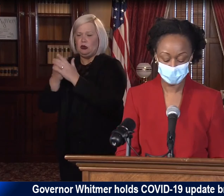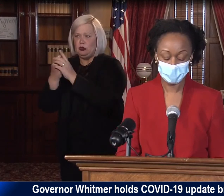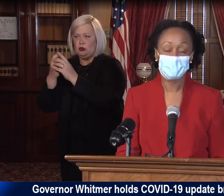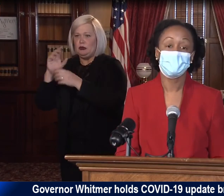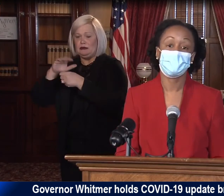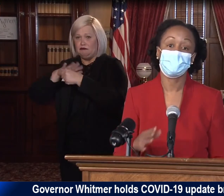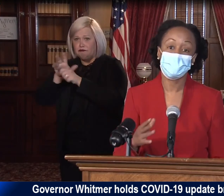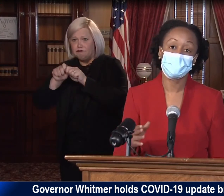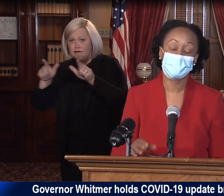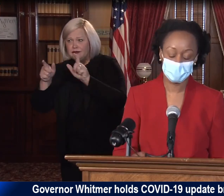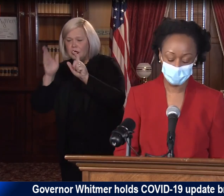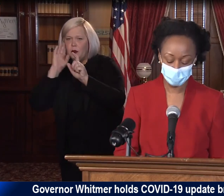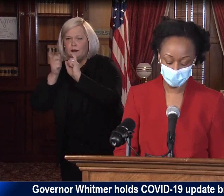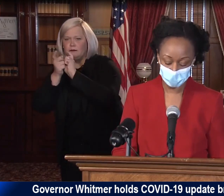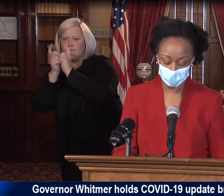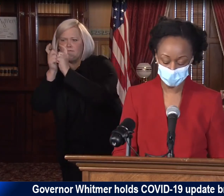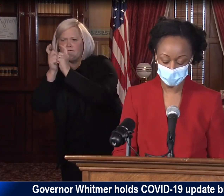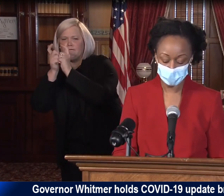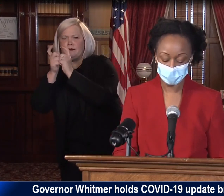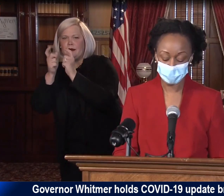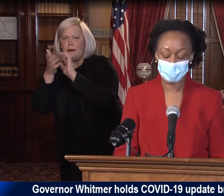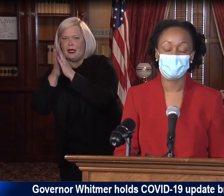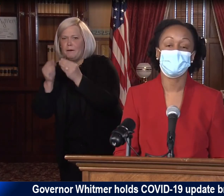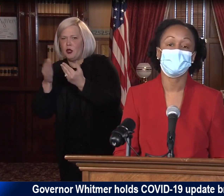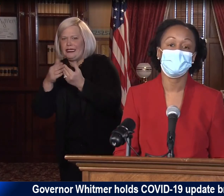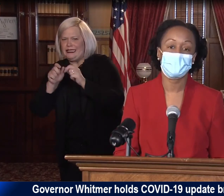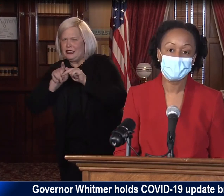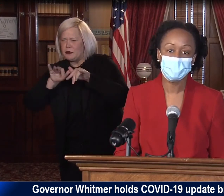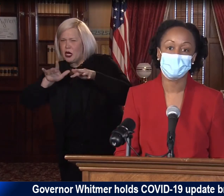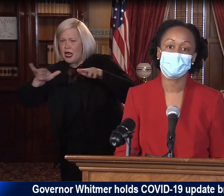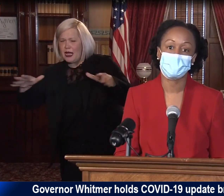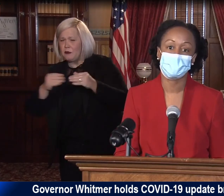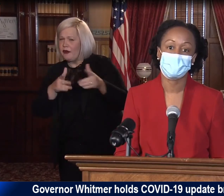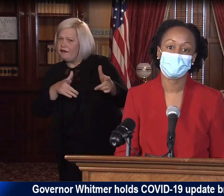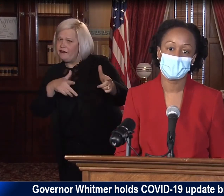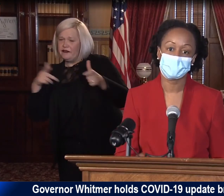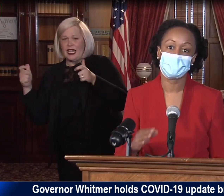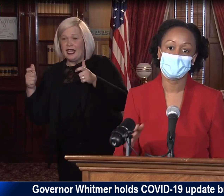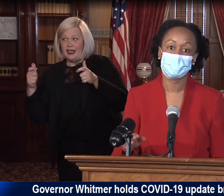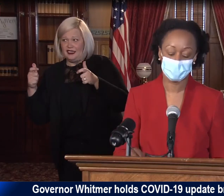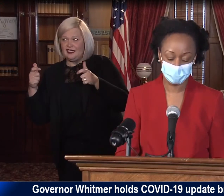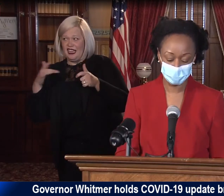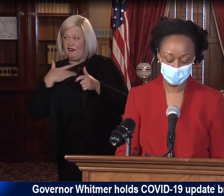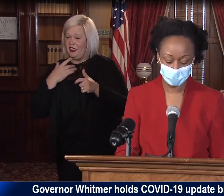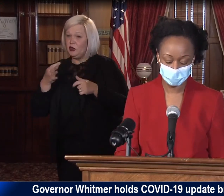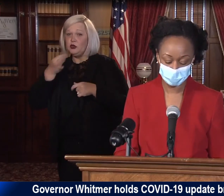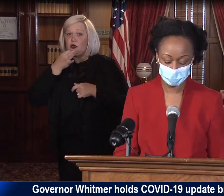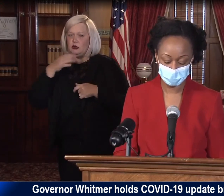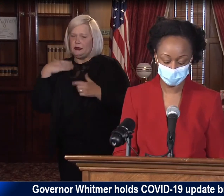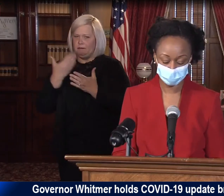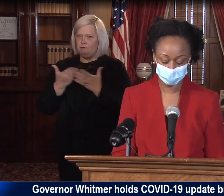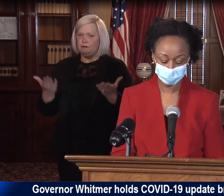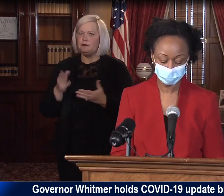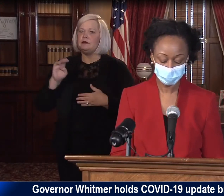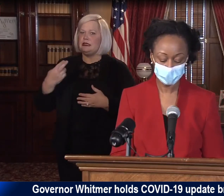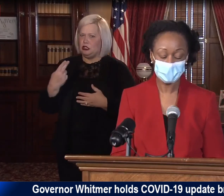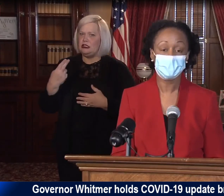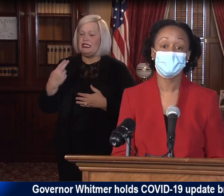in Michigan that originated in the UK and has caused a dangerously fast increase in cases